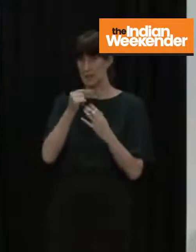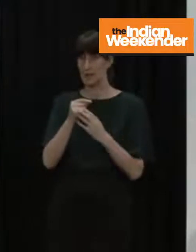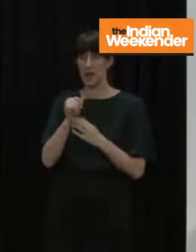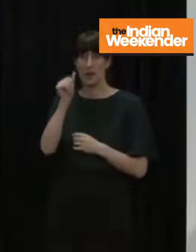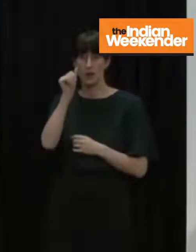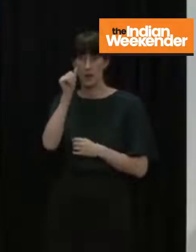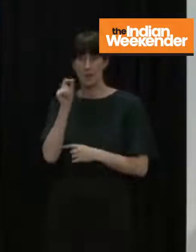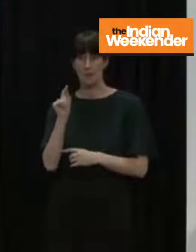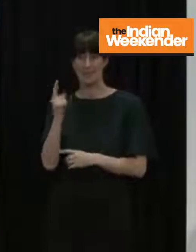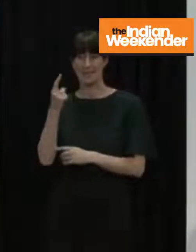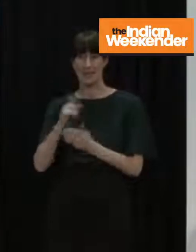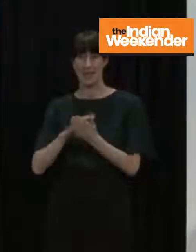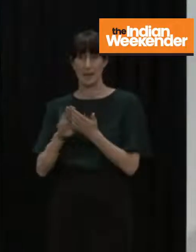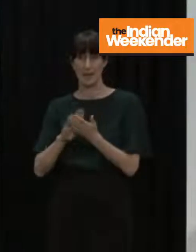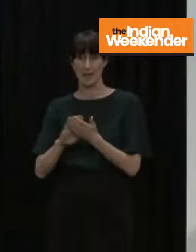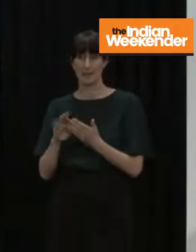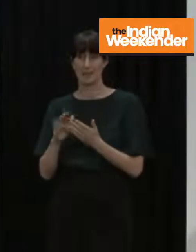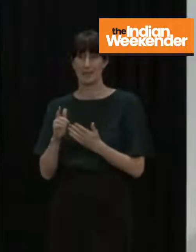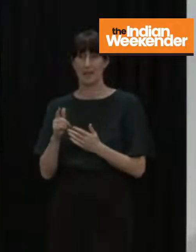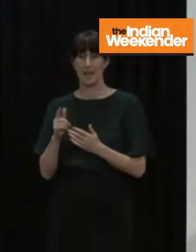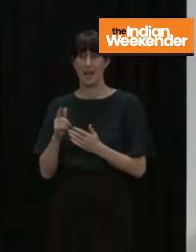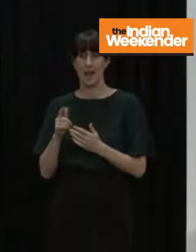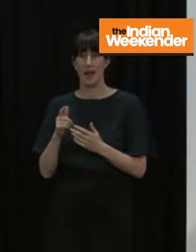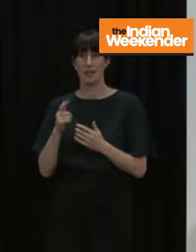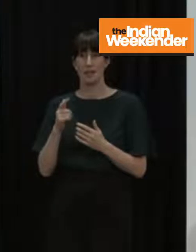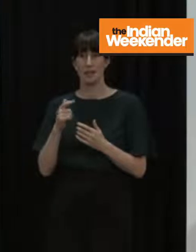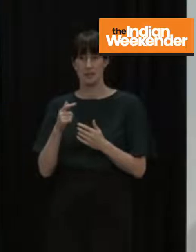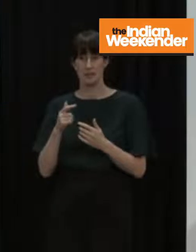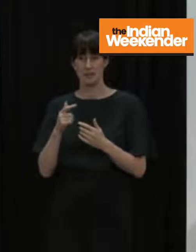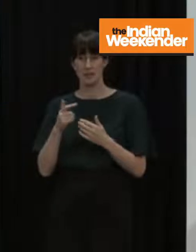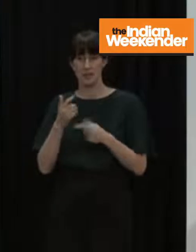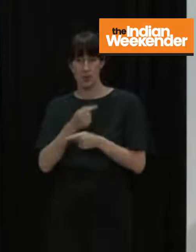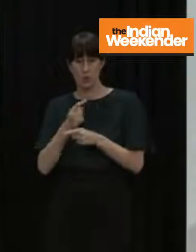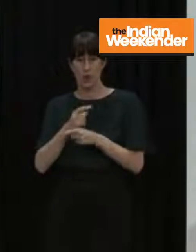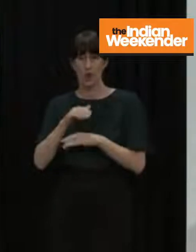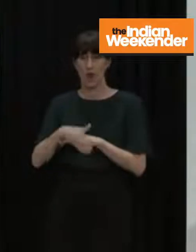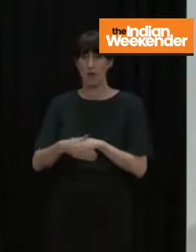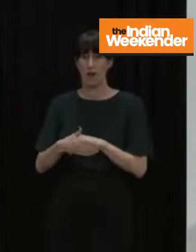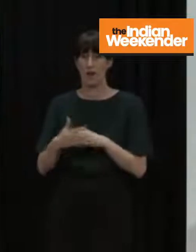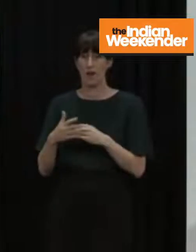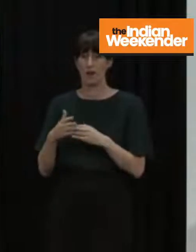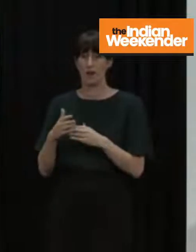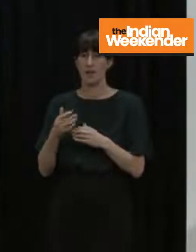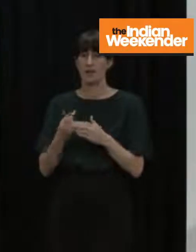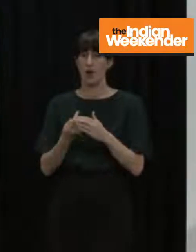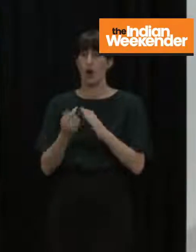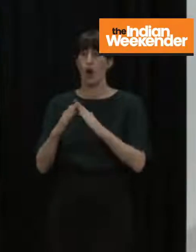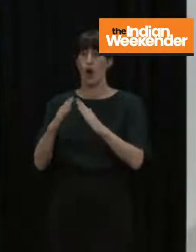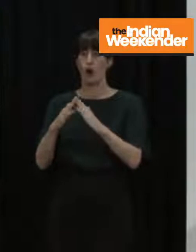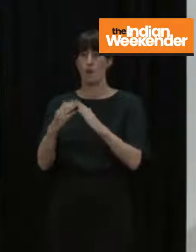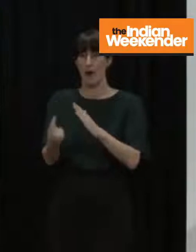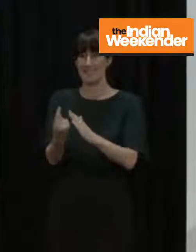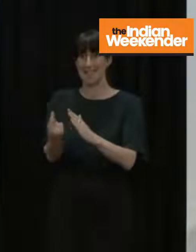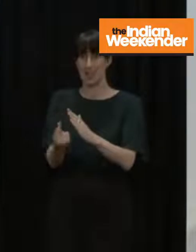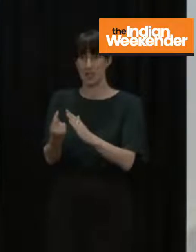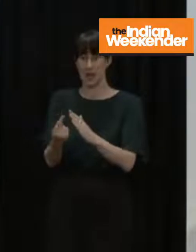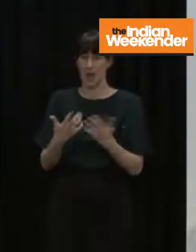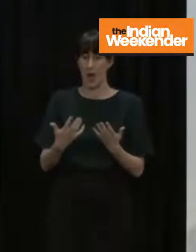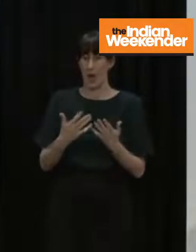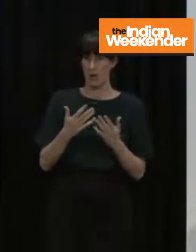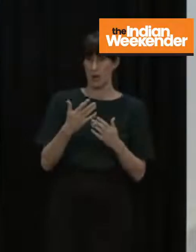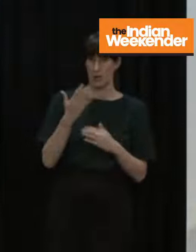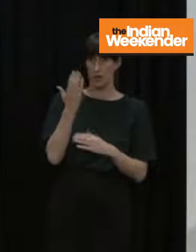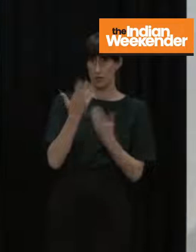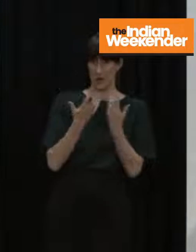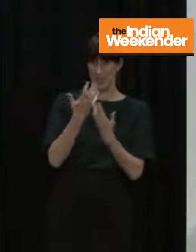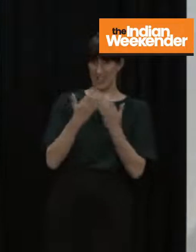talking in terms of the move to more self-isolation, how tertiary institutions might be involved in that. So he may well